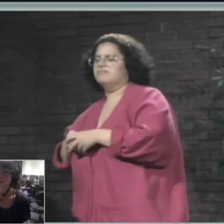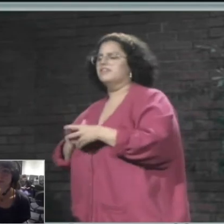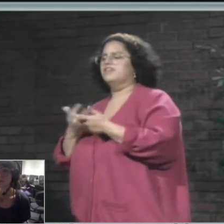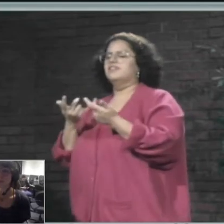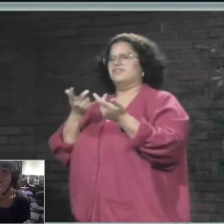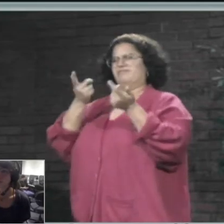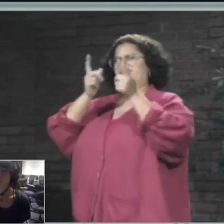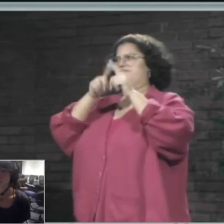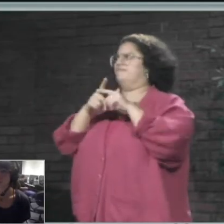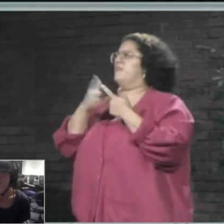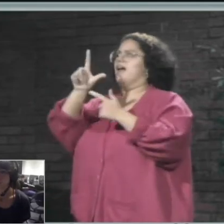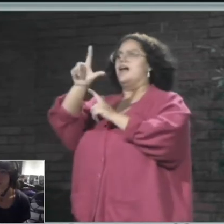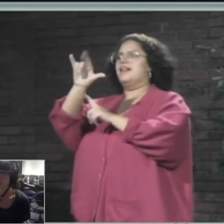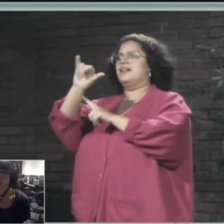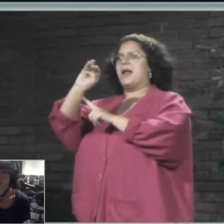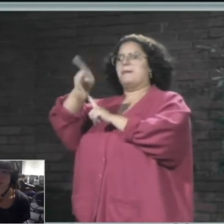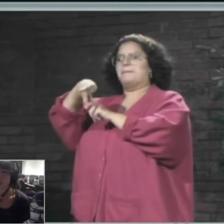Maybe you are feeling very, very tired.